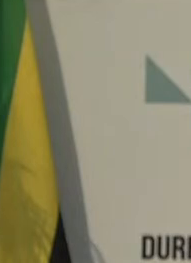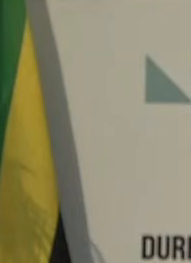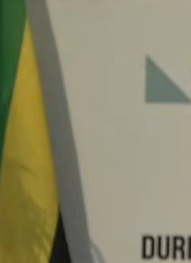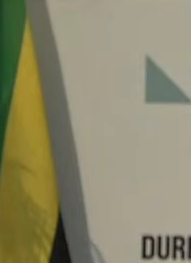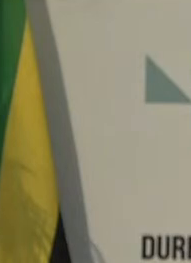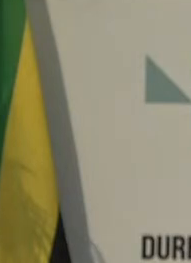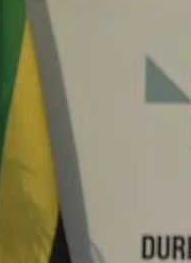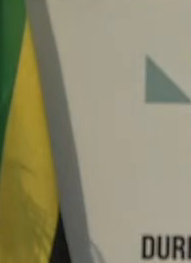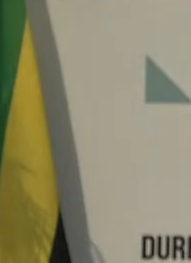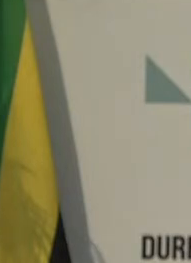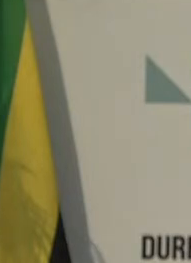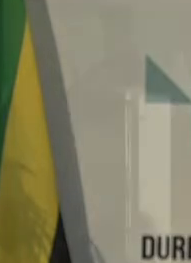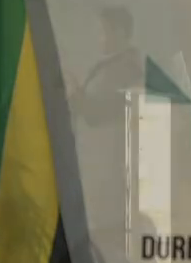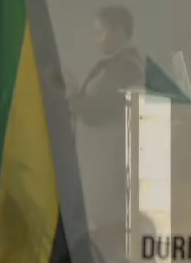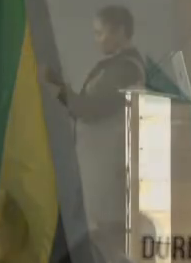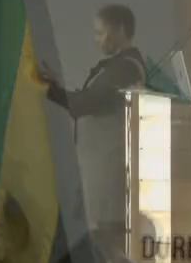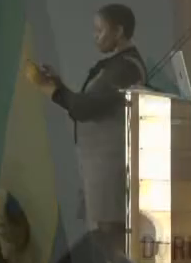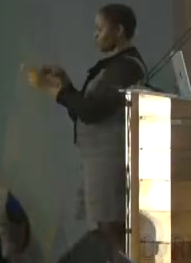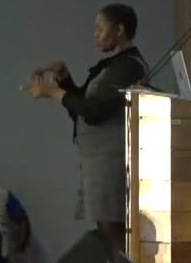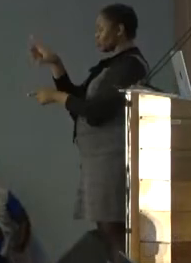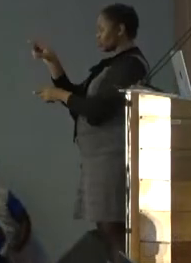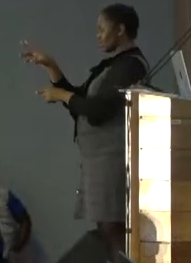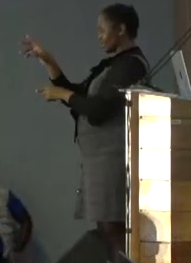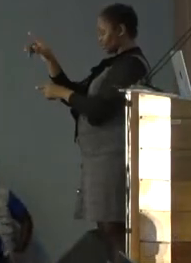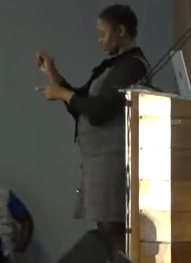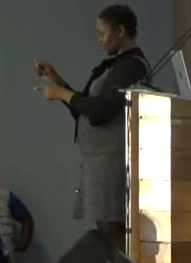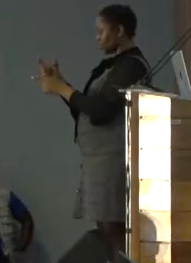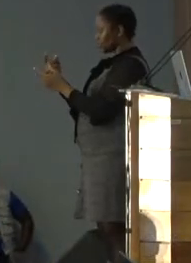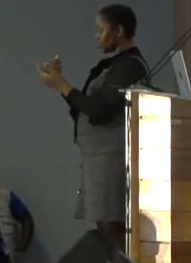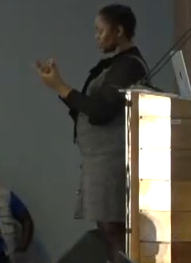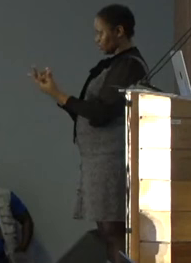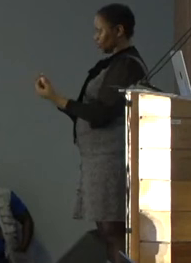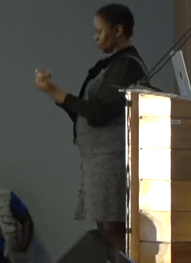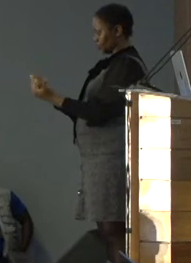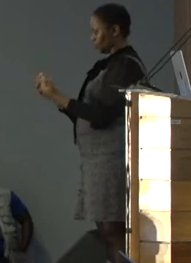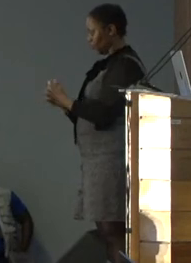that will follow DUT as actually they are currently doing.